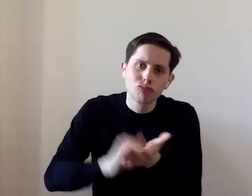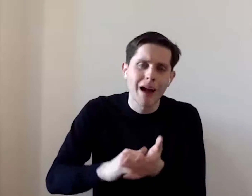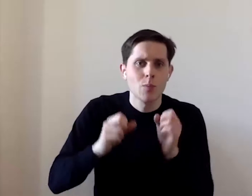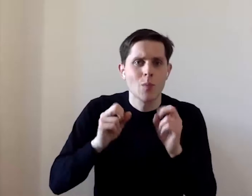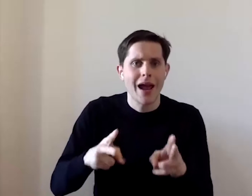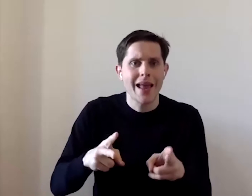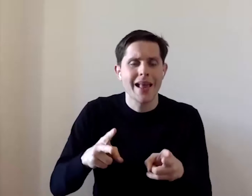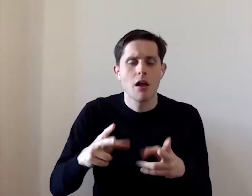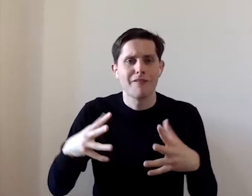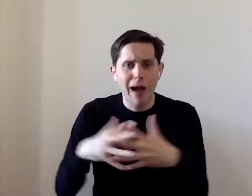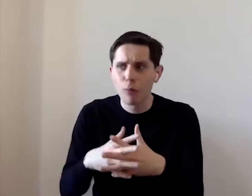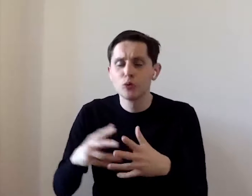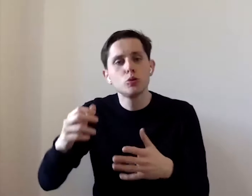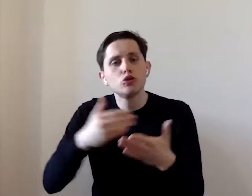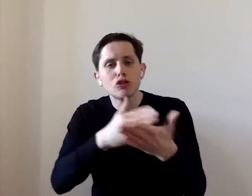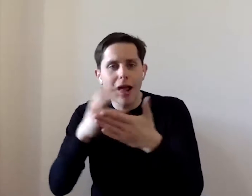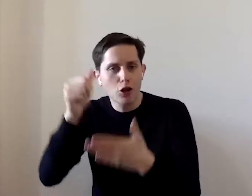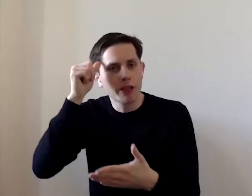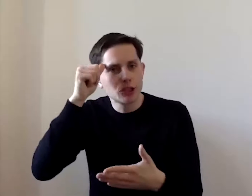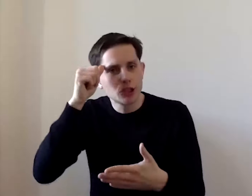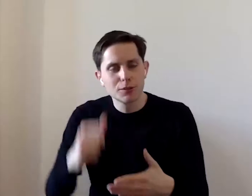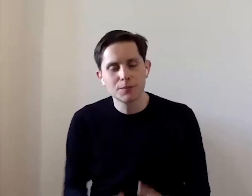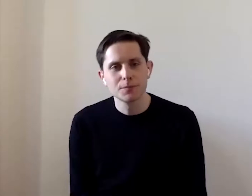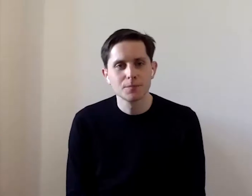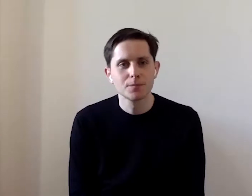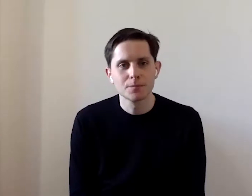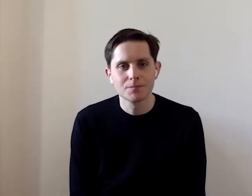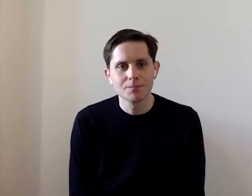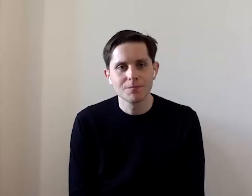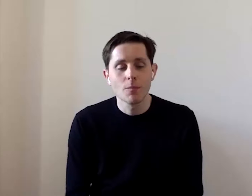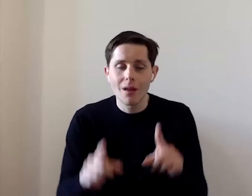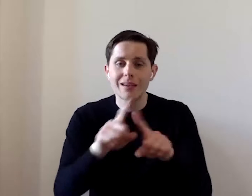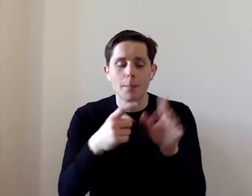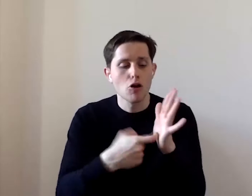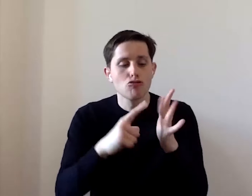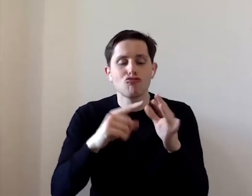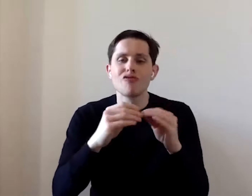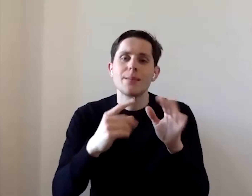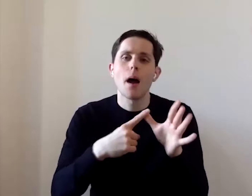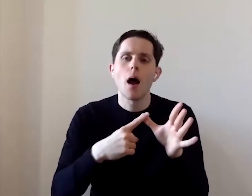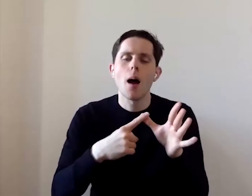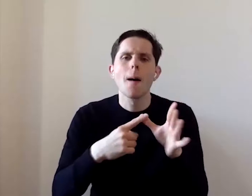support. And it would be really great if we could have a sort of funded way of linking people up to do that knowledge